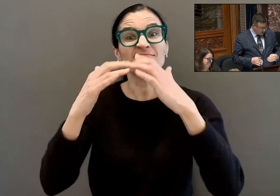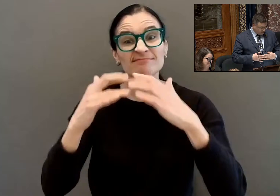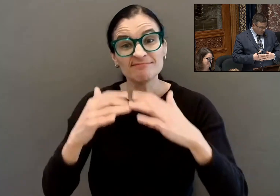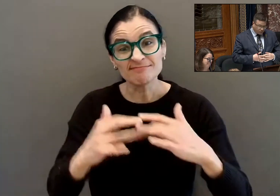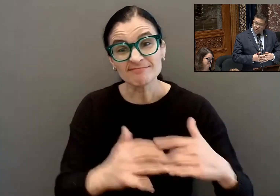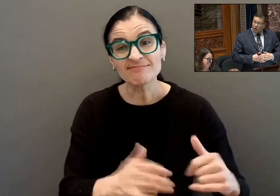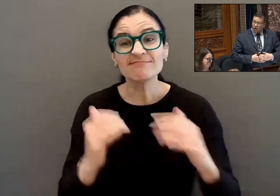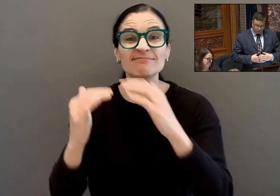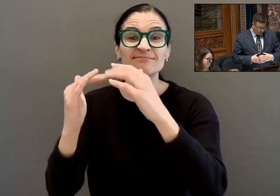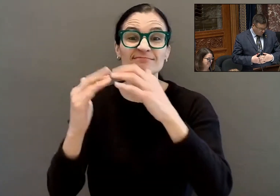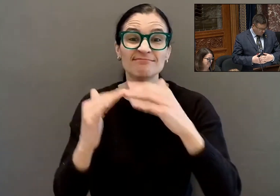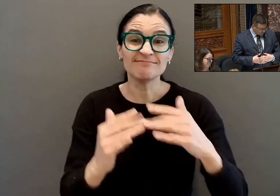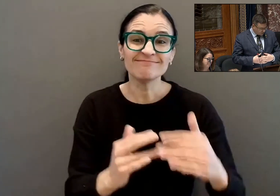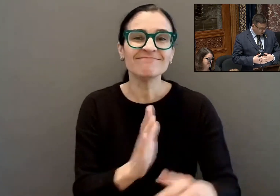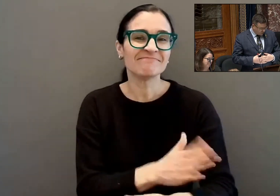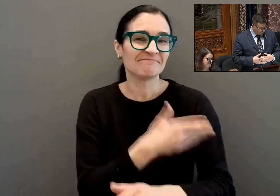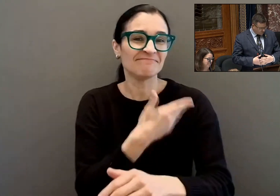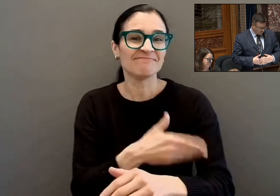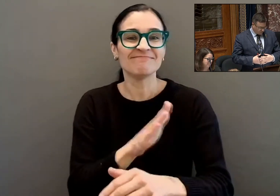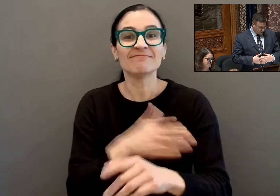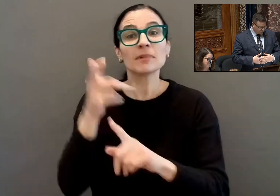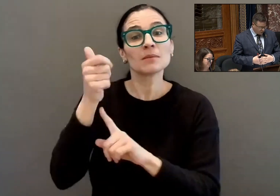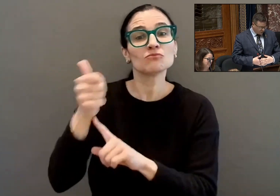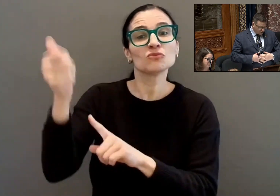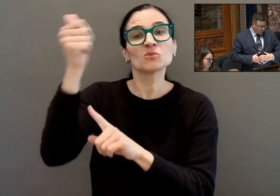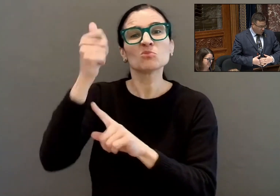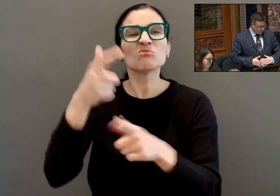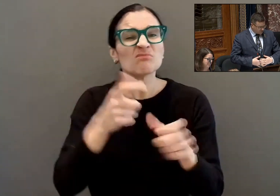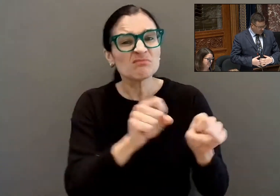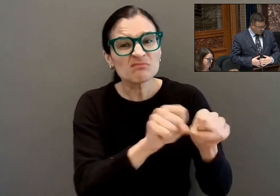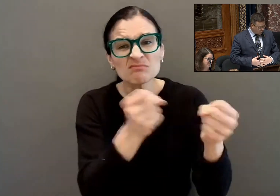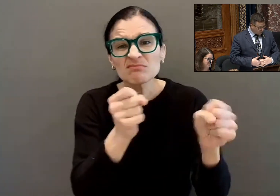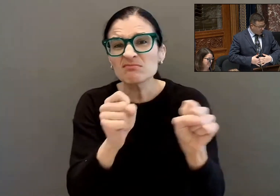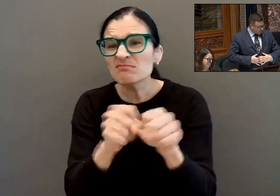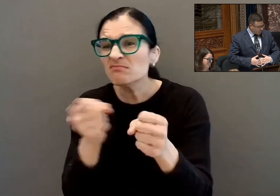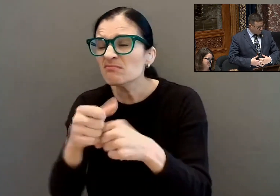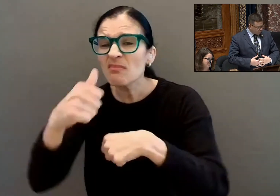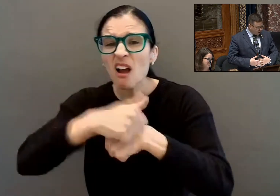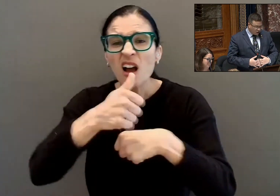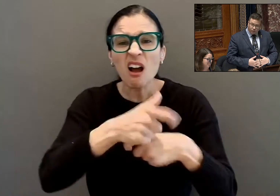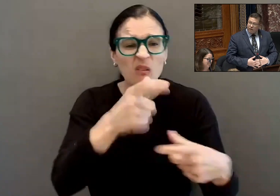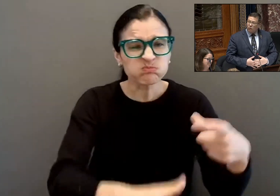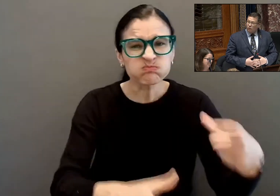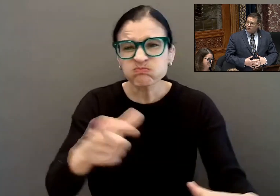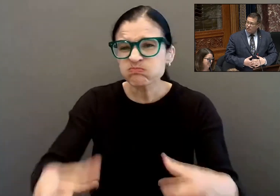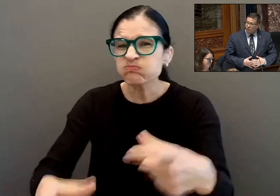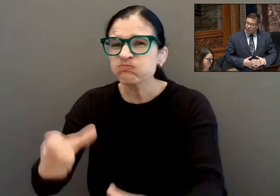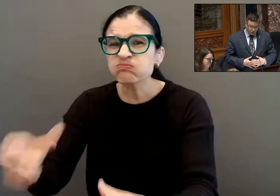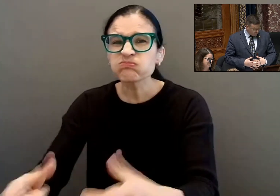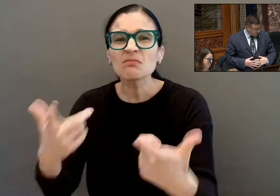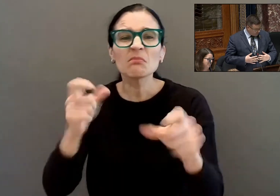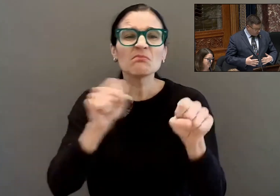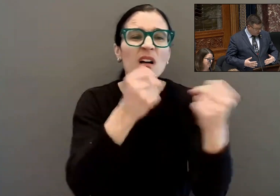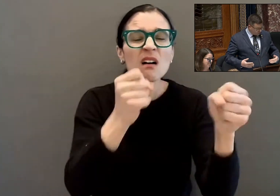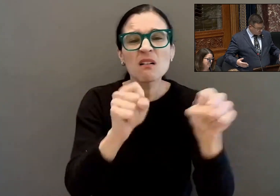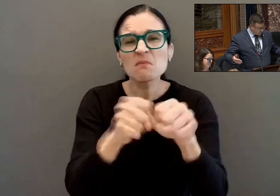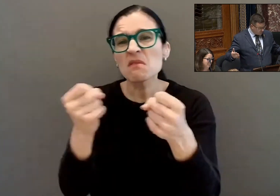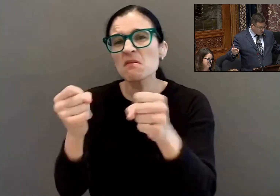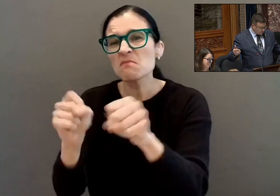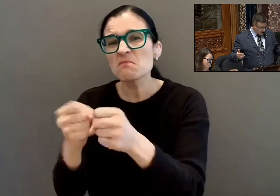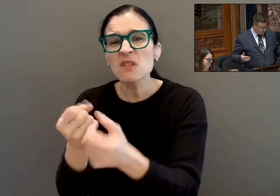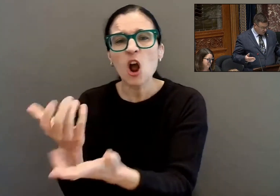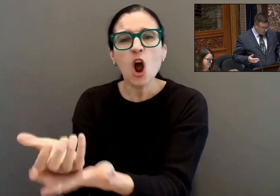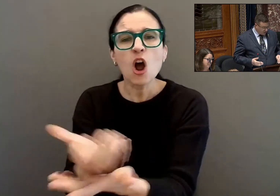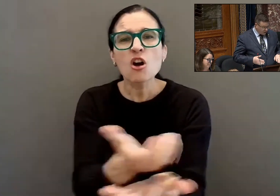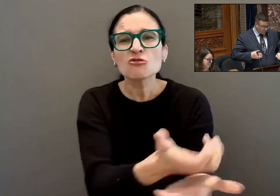Premier. Broken concrete, holes in girders, holes in girders, holes in girders. Broken concrete, holes in girders,